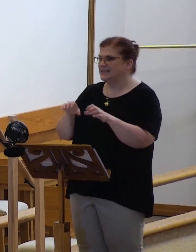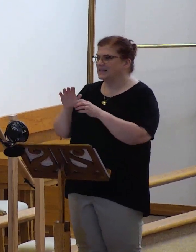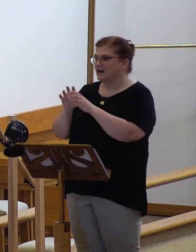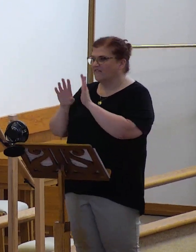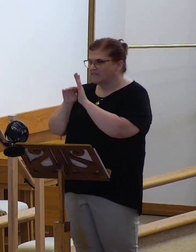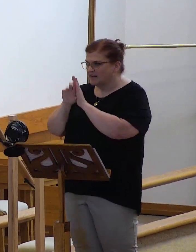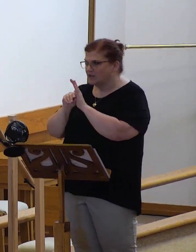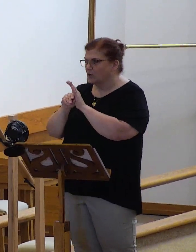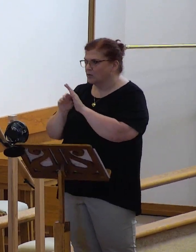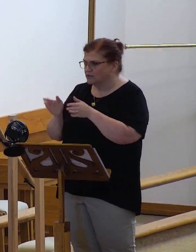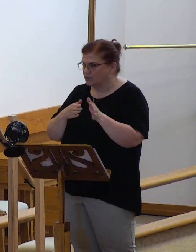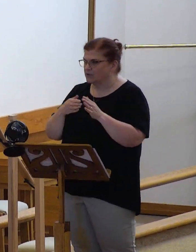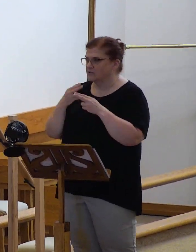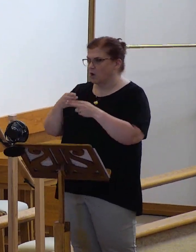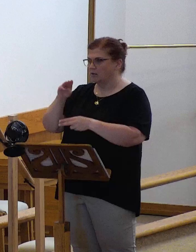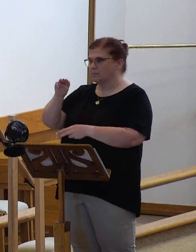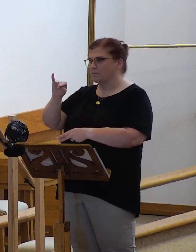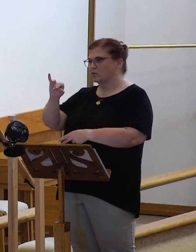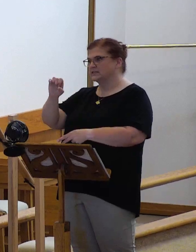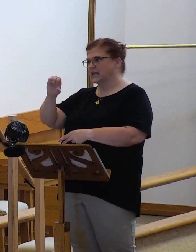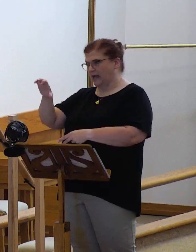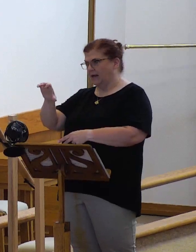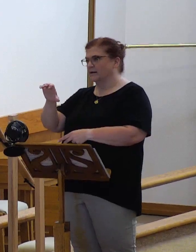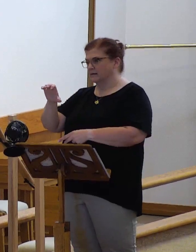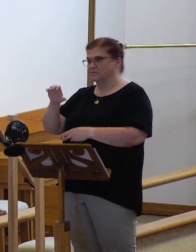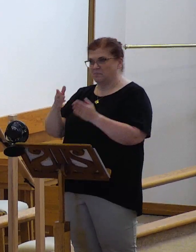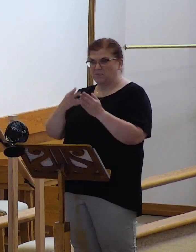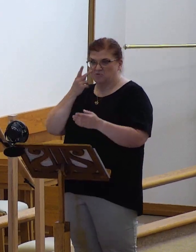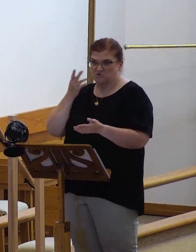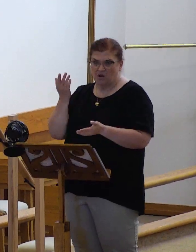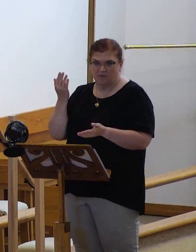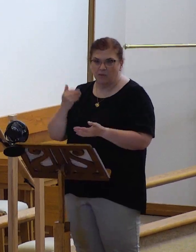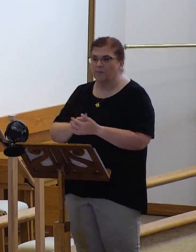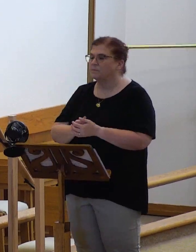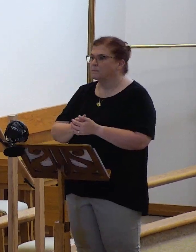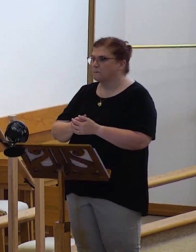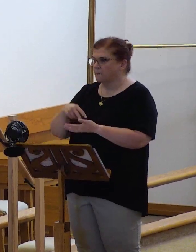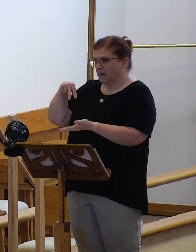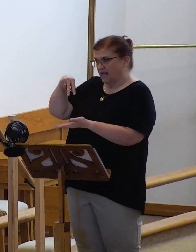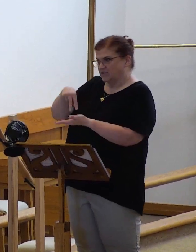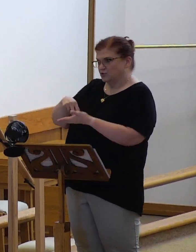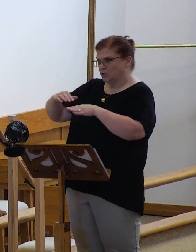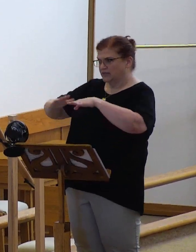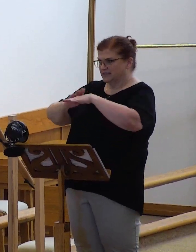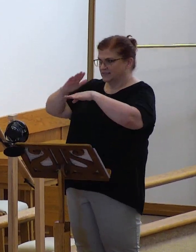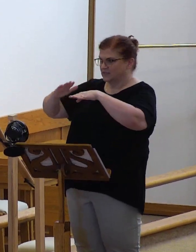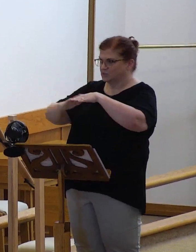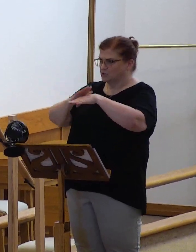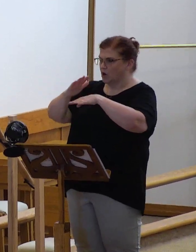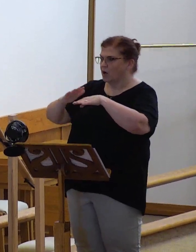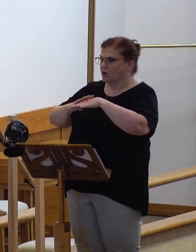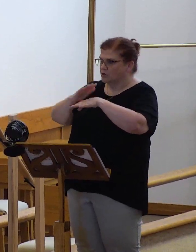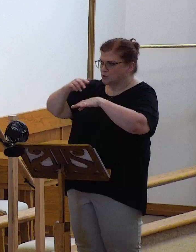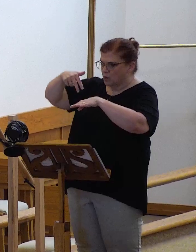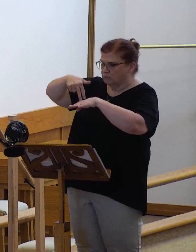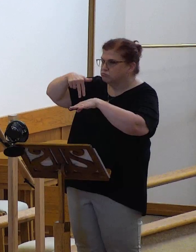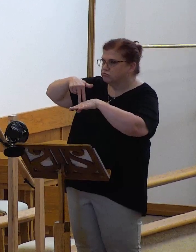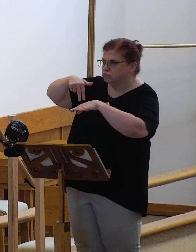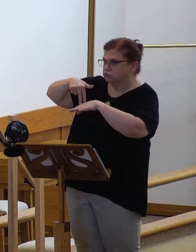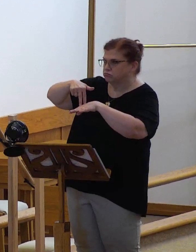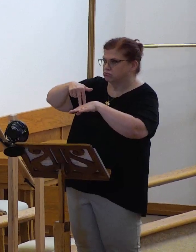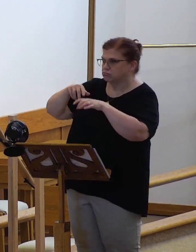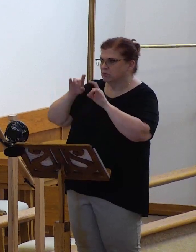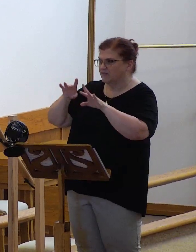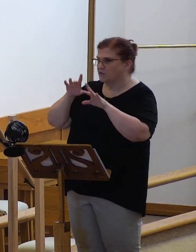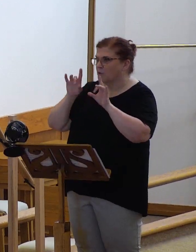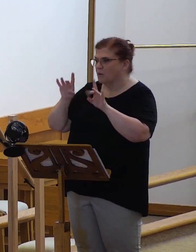called Mosaic. Some of you may have seen it and remember it. He stood on lake on the seashore after Hurricane Andrew or one of those terrible,